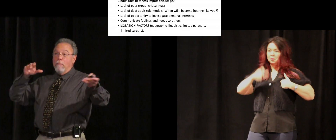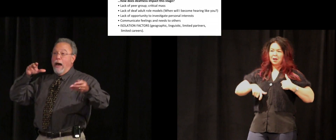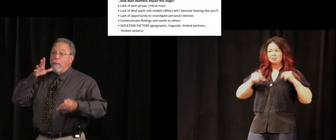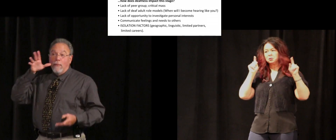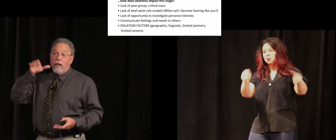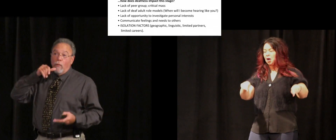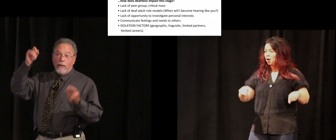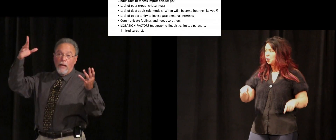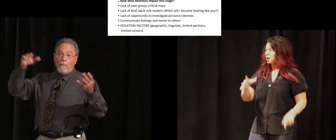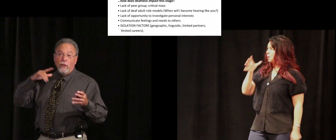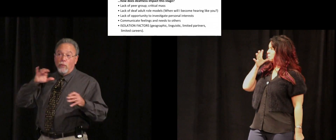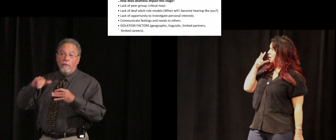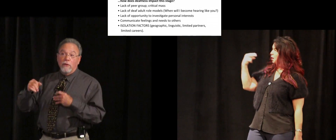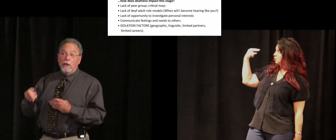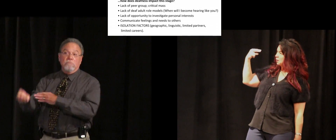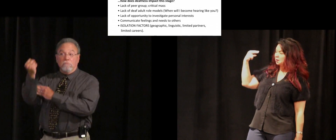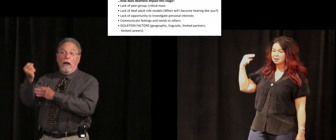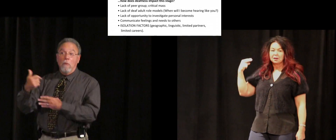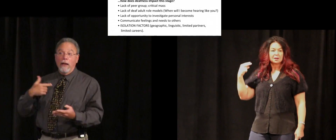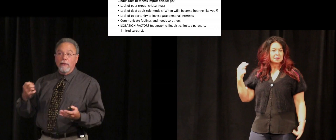This is all stage 5 stuff.